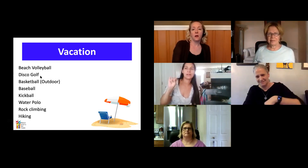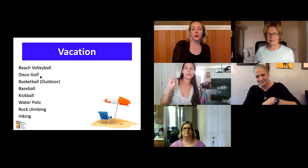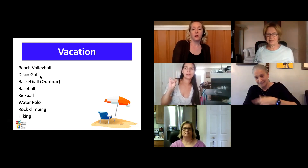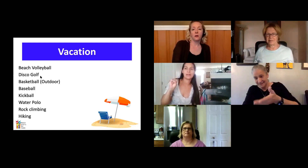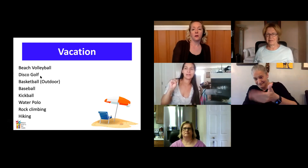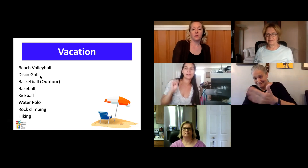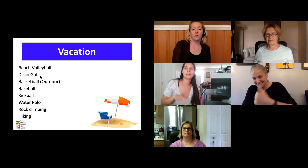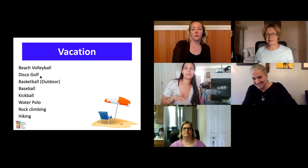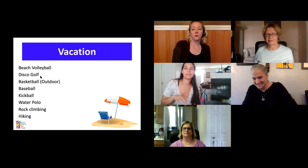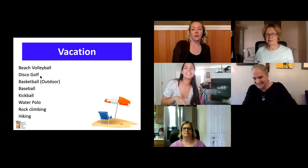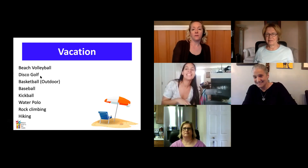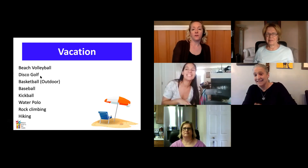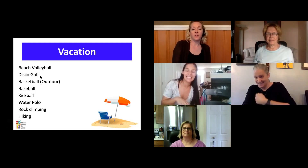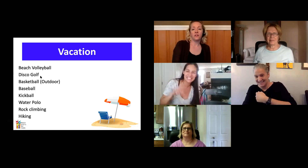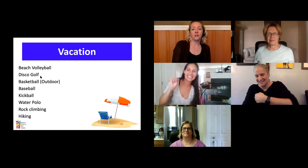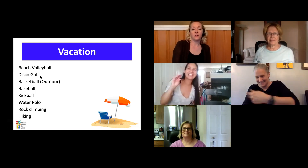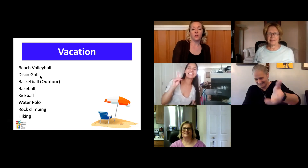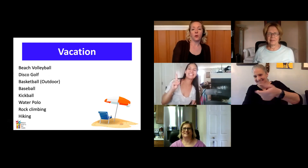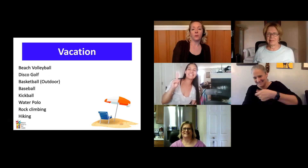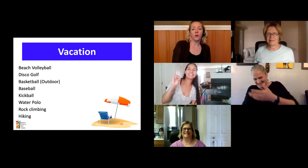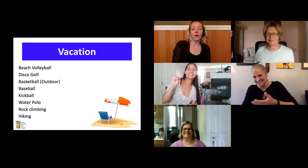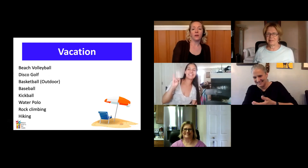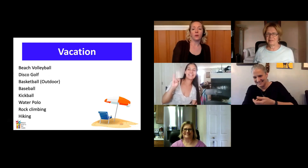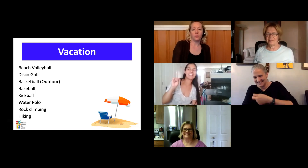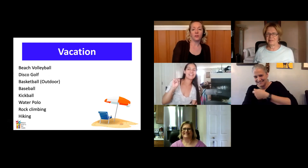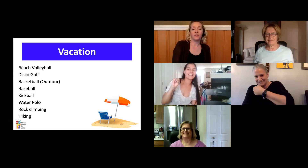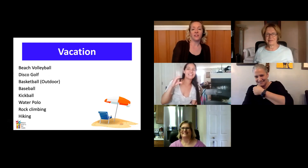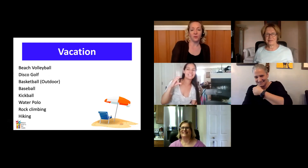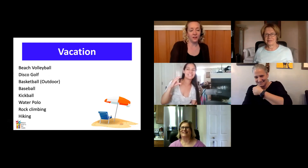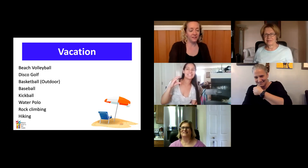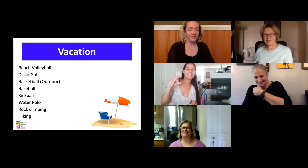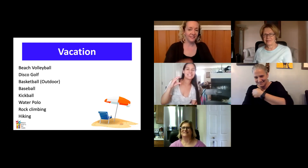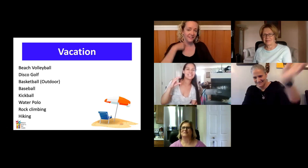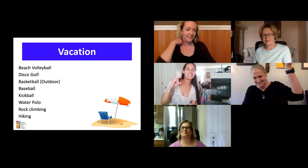Yeah, forget the disco part, but go ahead. What's the second one?